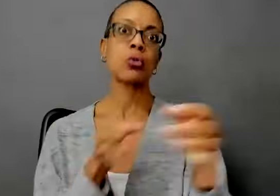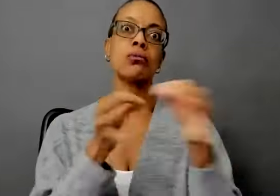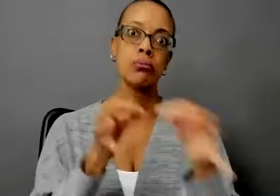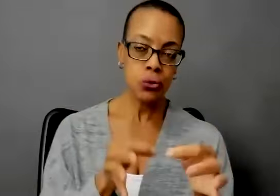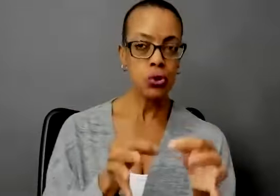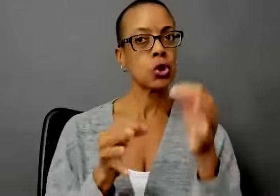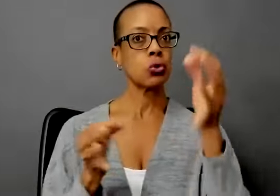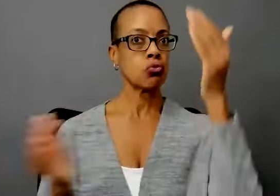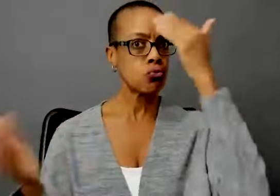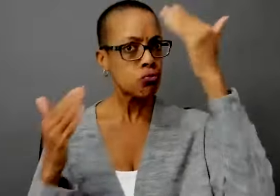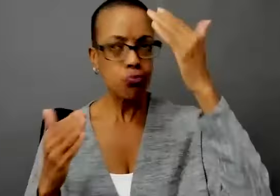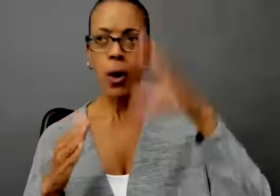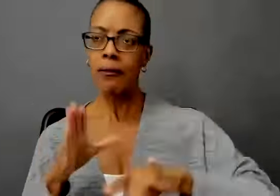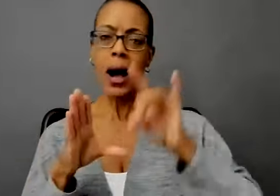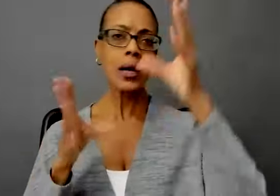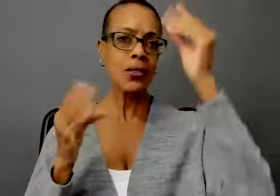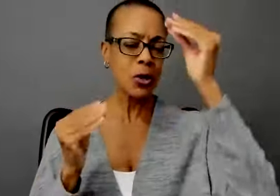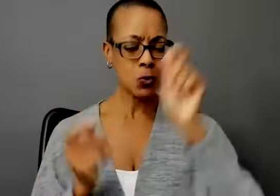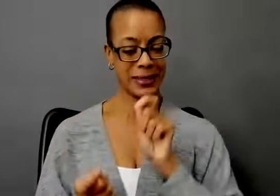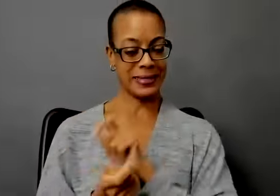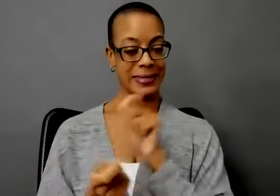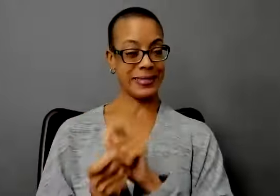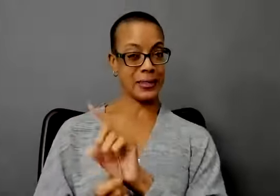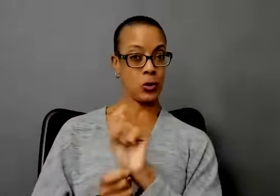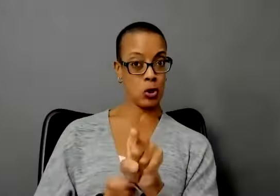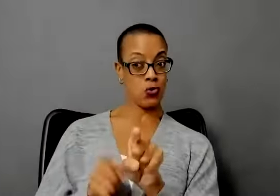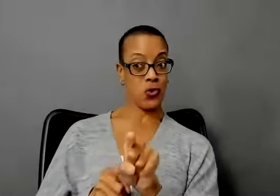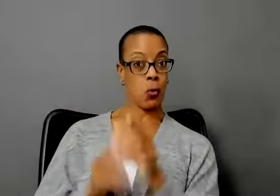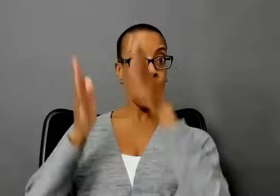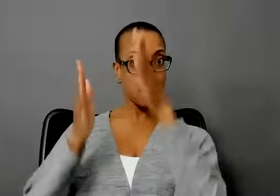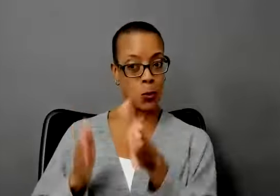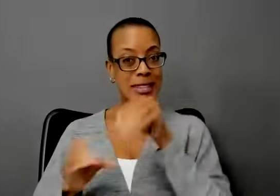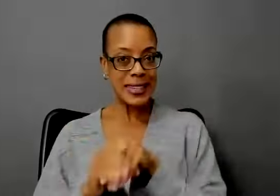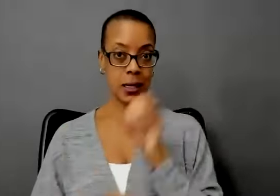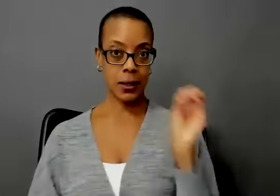find other information, but this specific question is coming from someone based in Ontario.